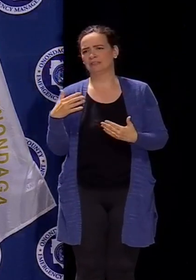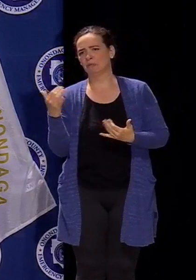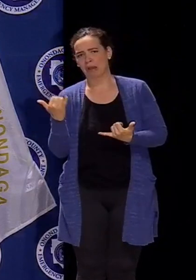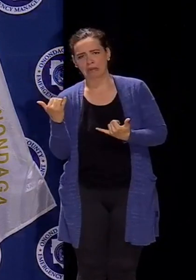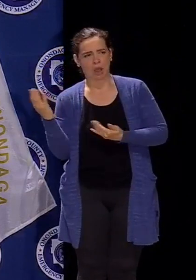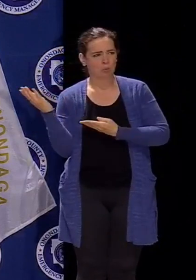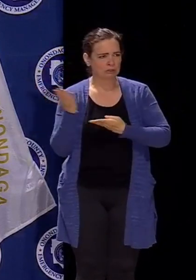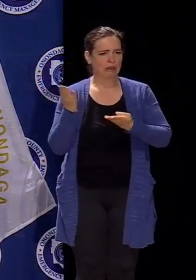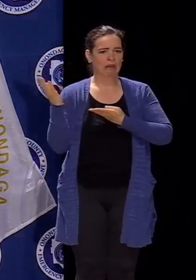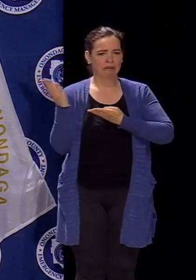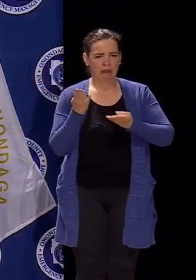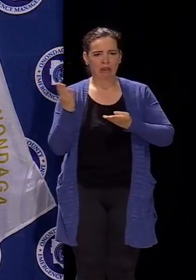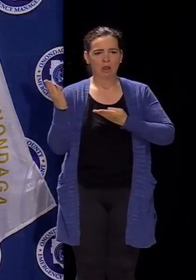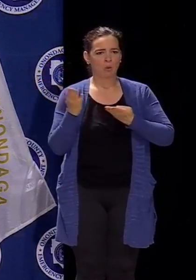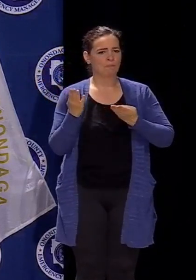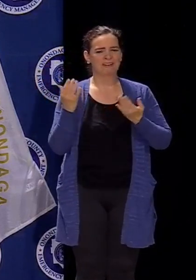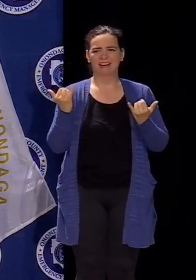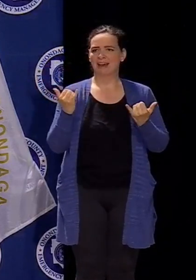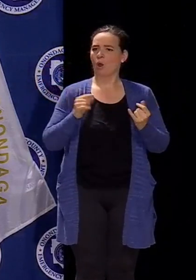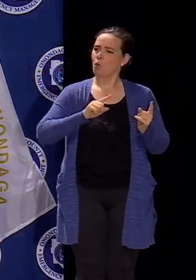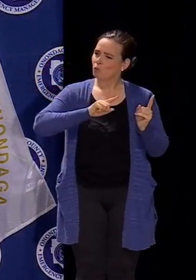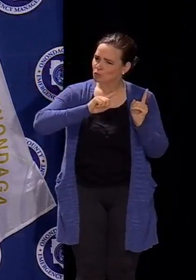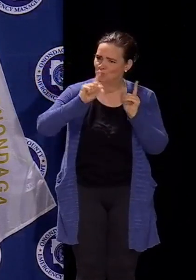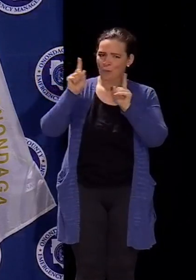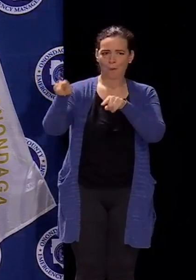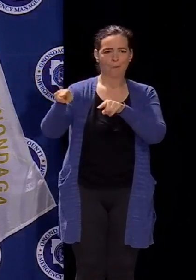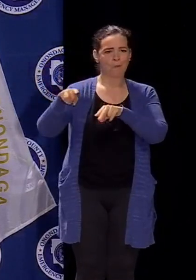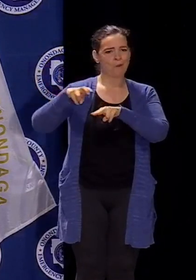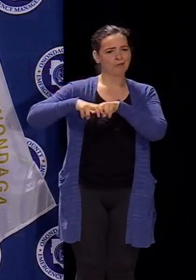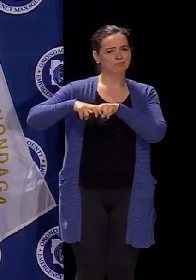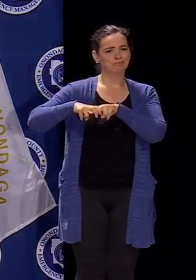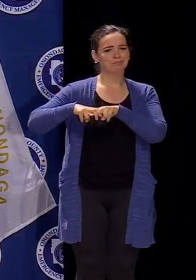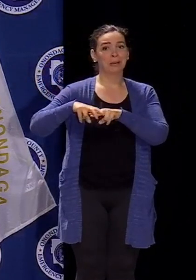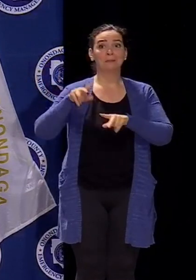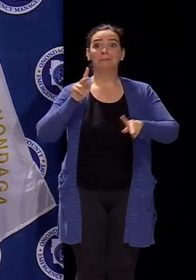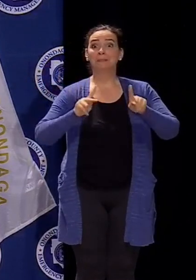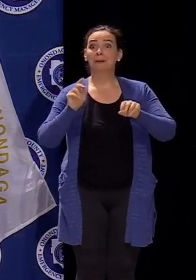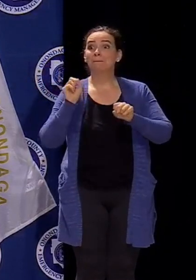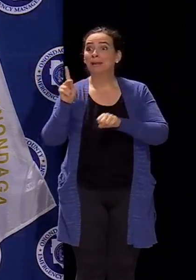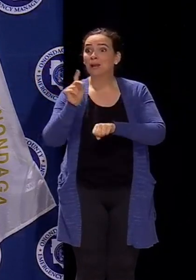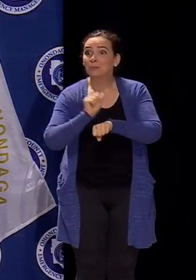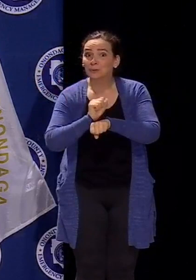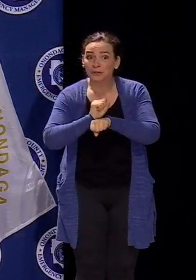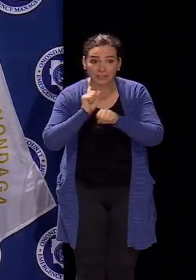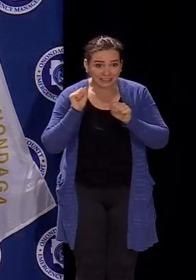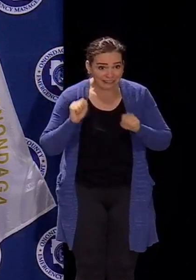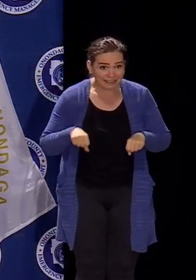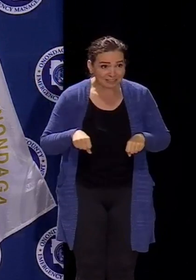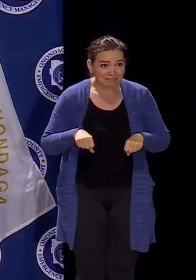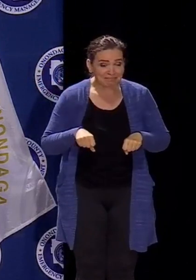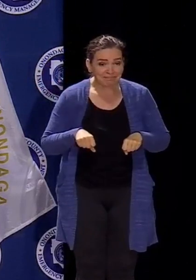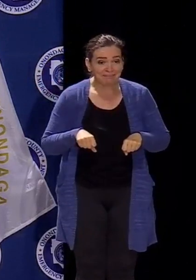businesses. It's going to help get some people back to work. So the good news of the day is,